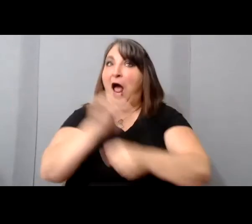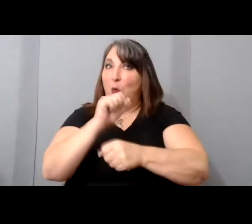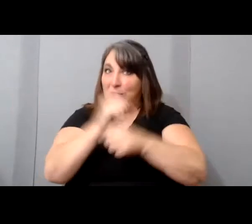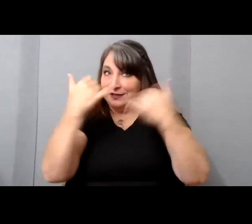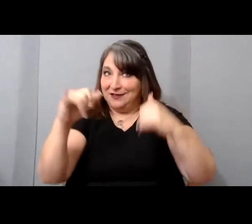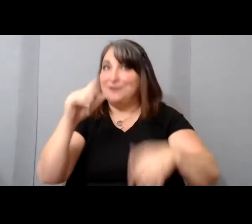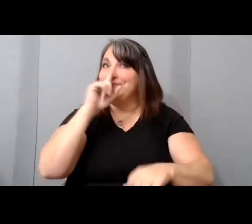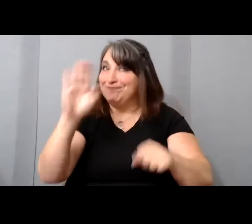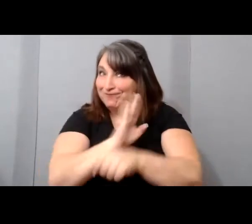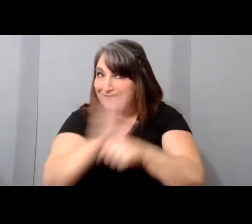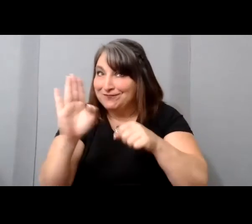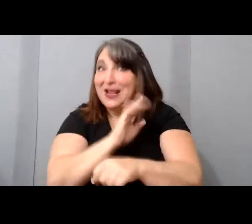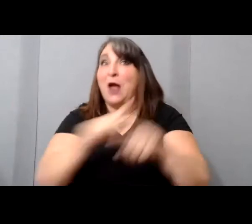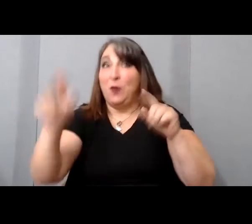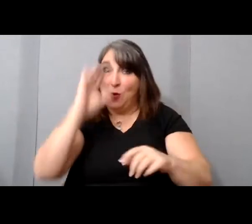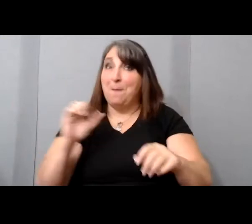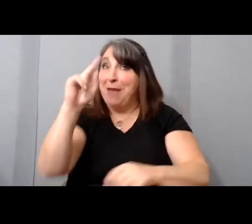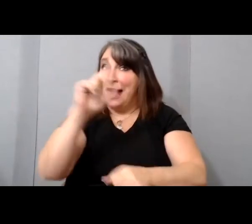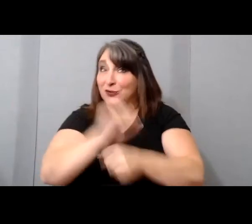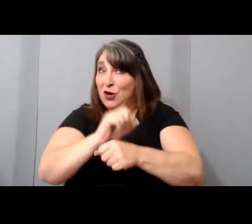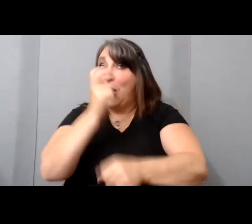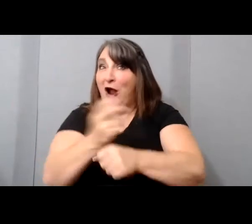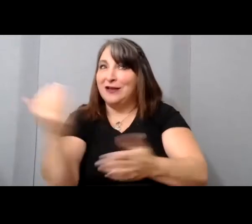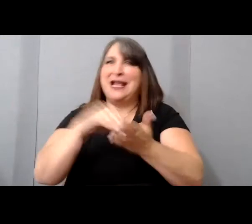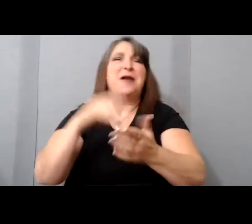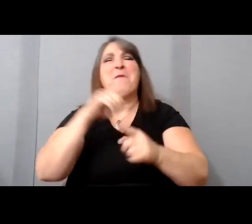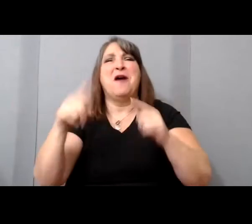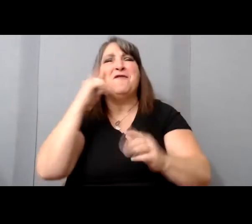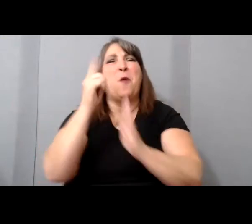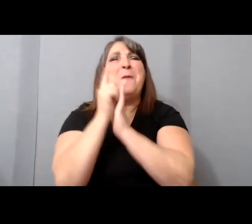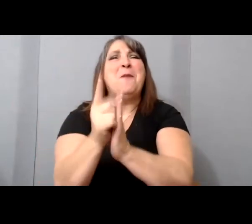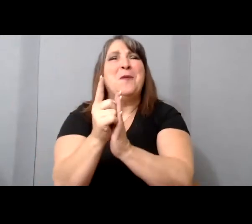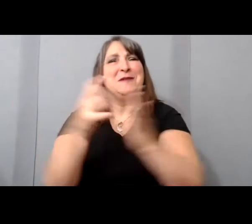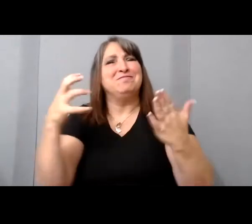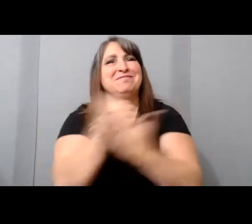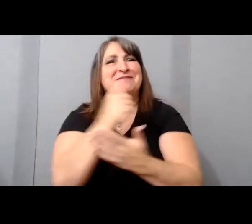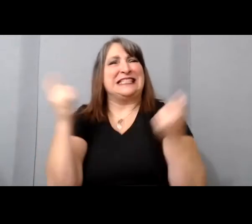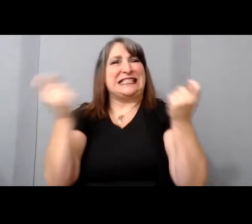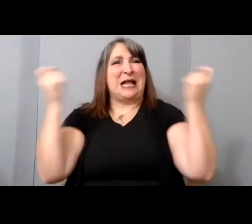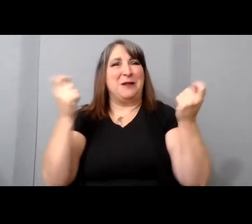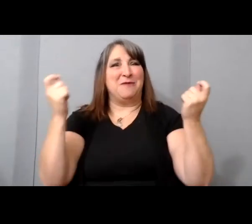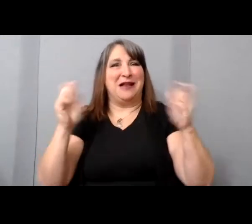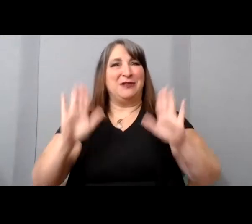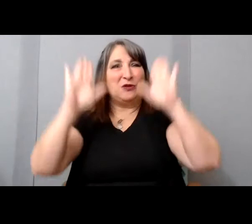we'll get right back at it. But I think we should take a moment just to celebrate the great work that has been